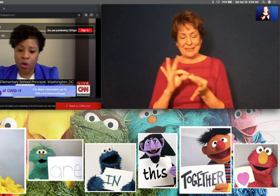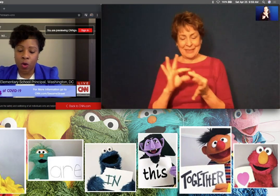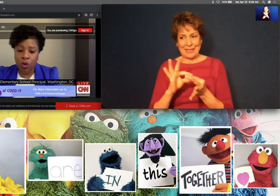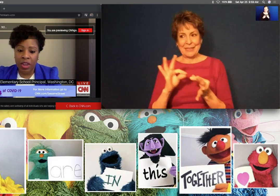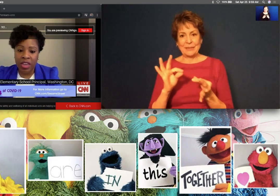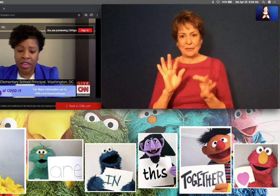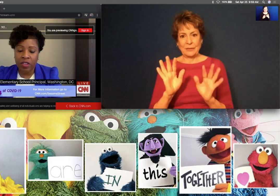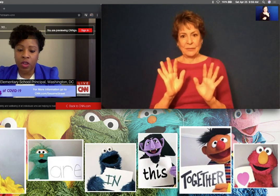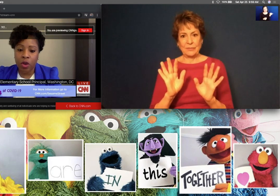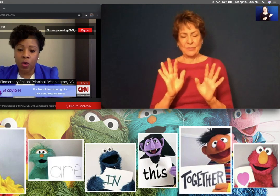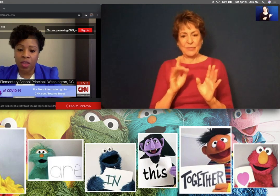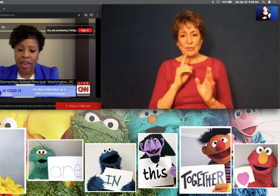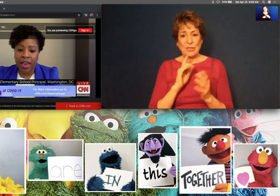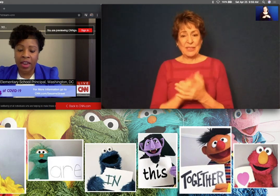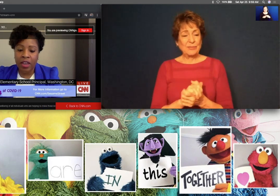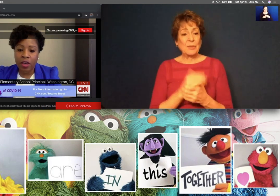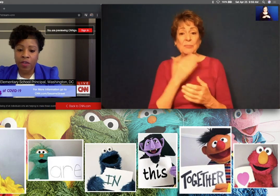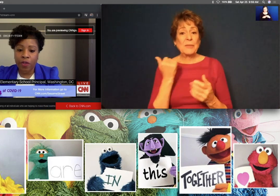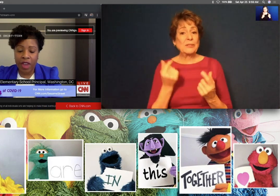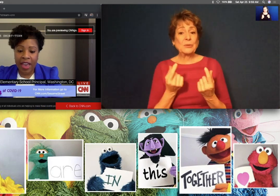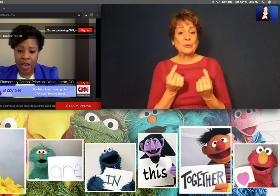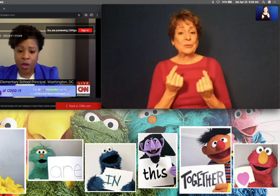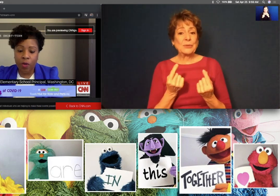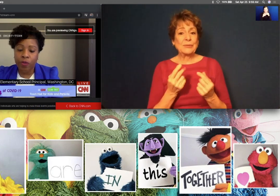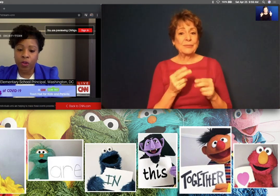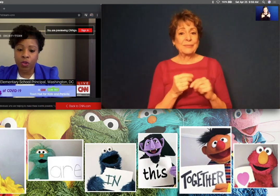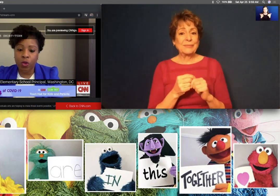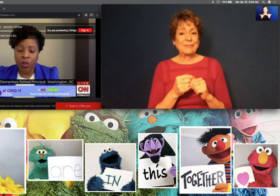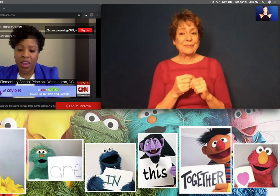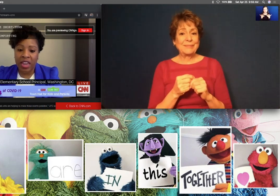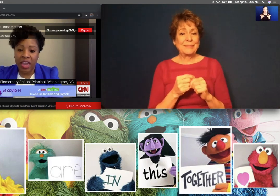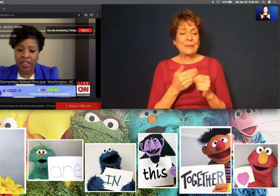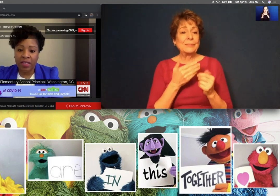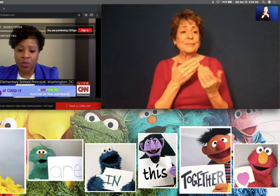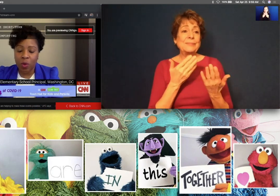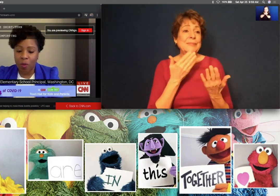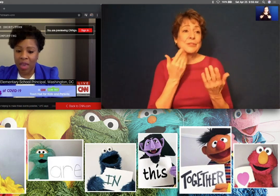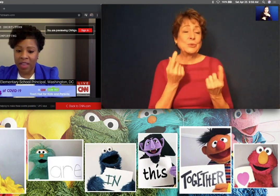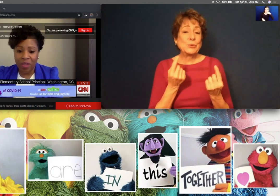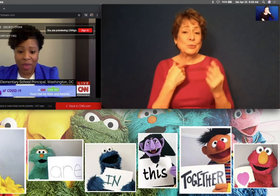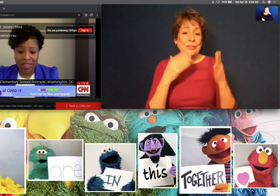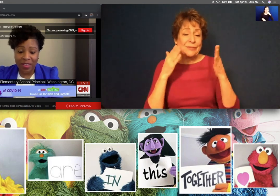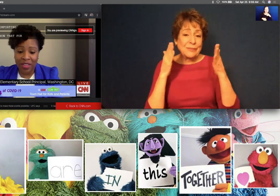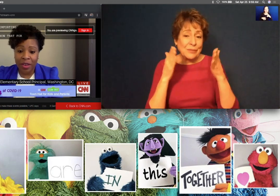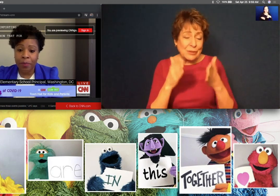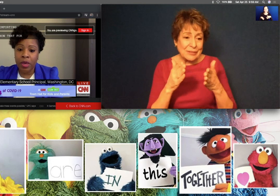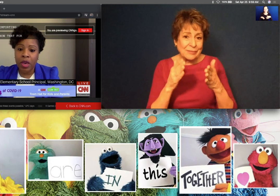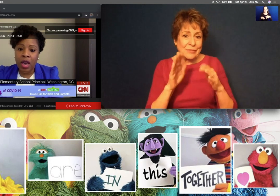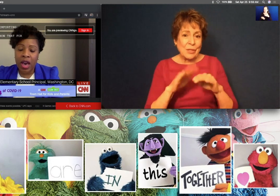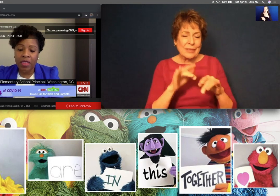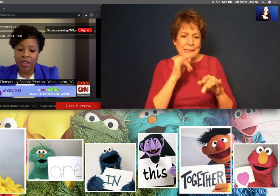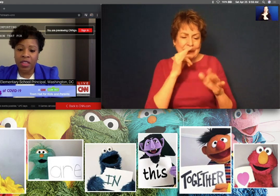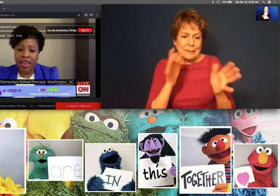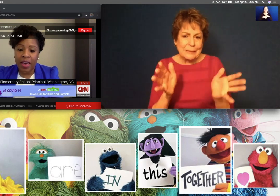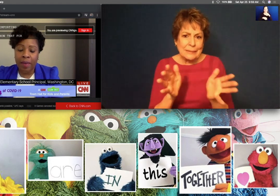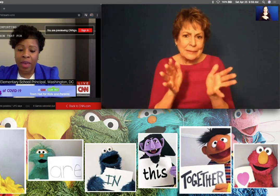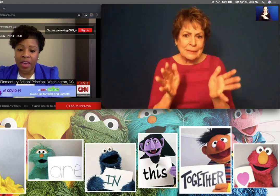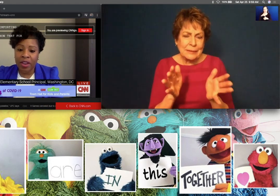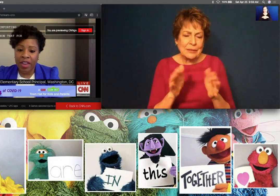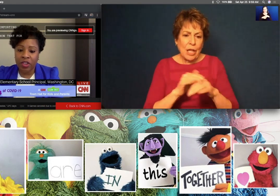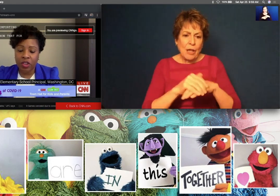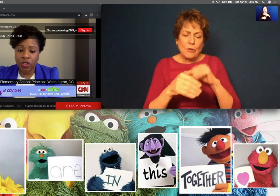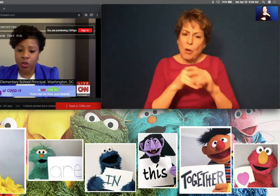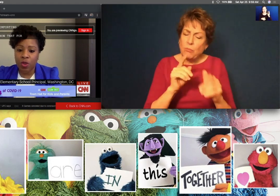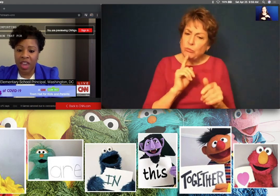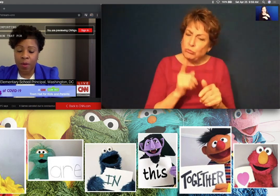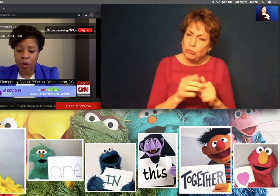on comforting kids, letting kids know that for now, virtual play dates will make the best